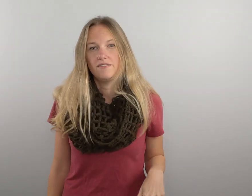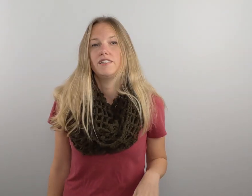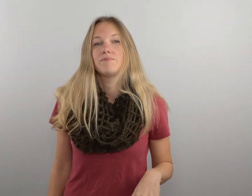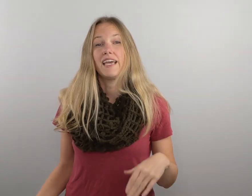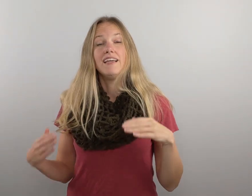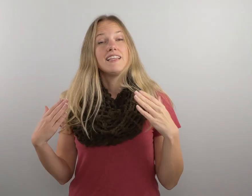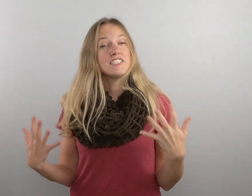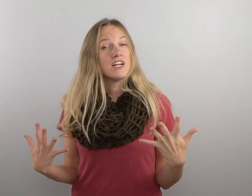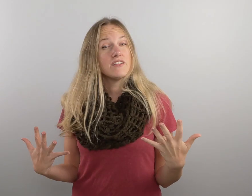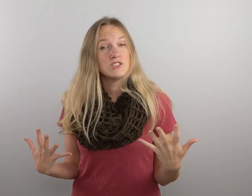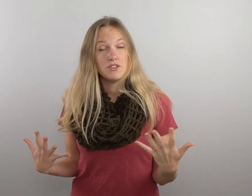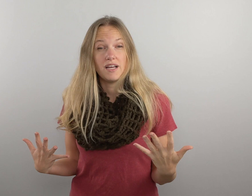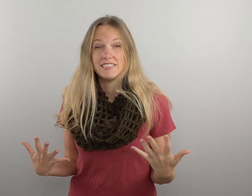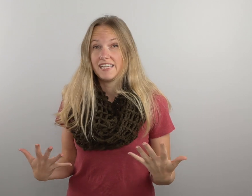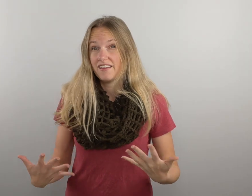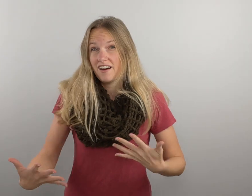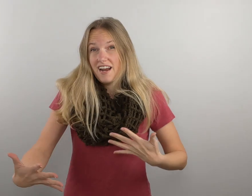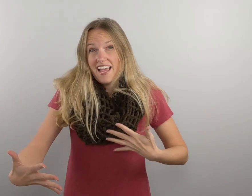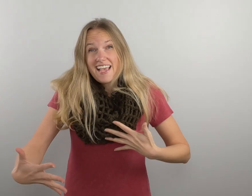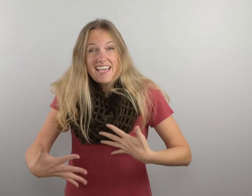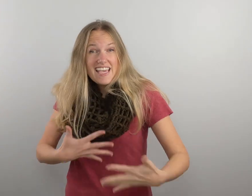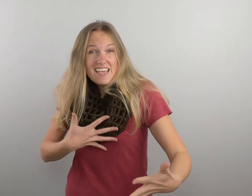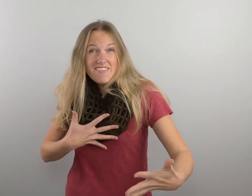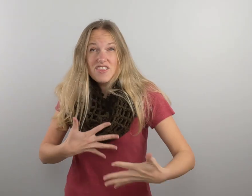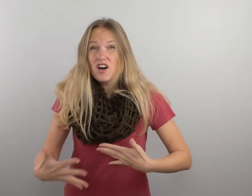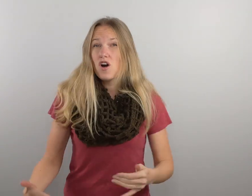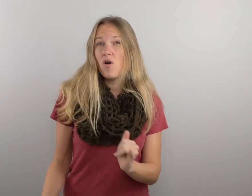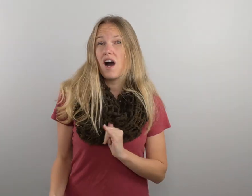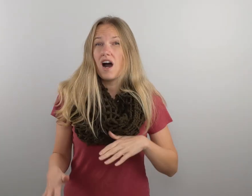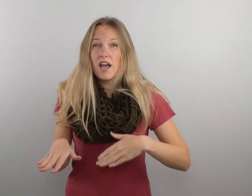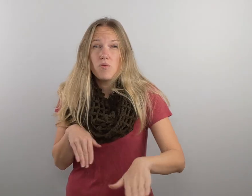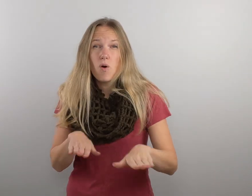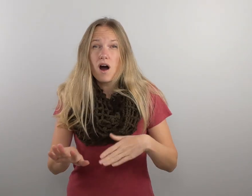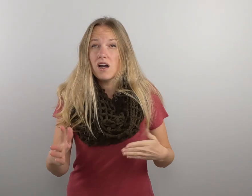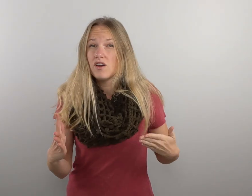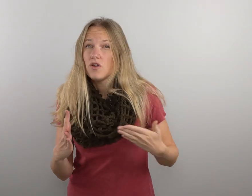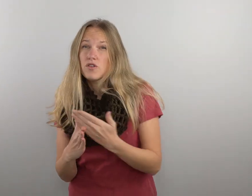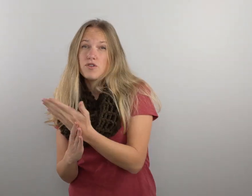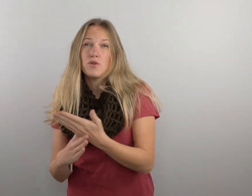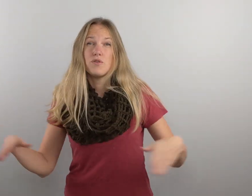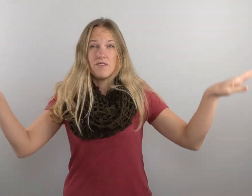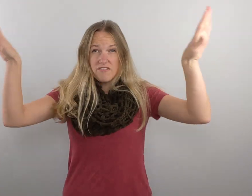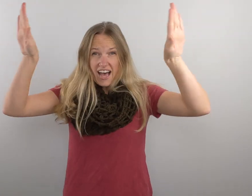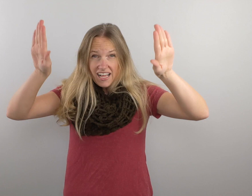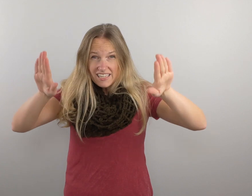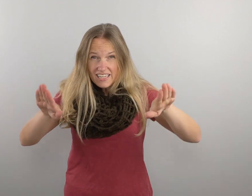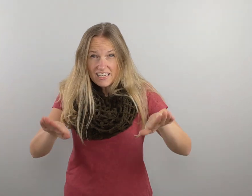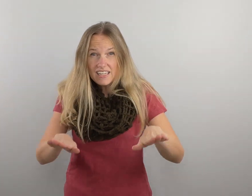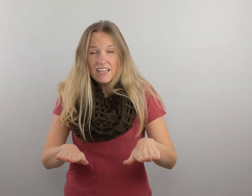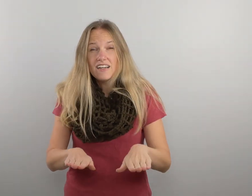Evil. Okay, let's try those two lines together. Even though I walk through the valley of